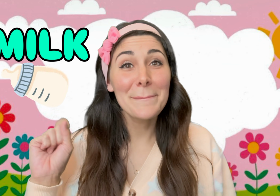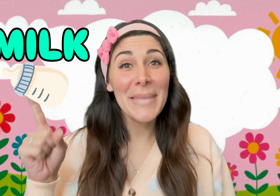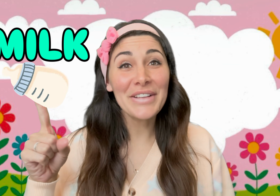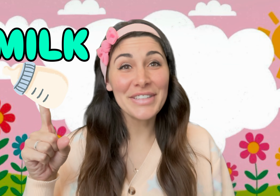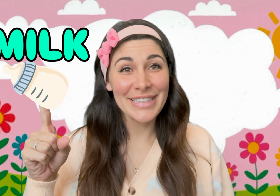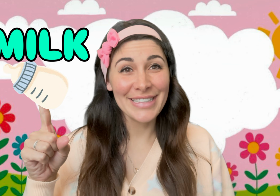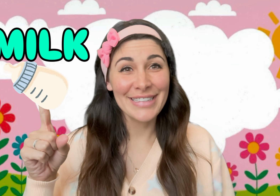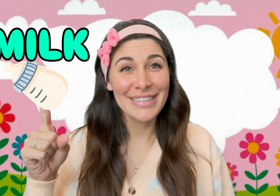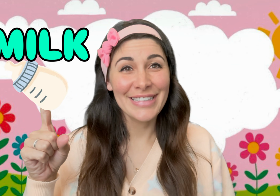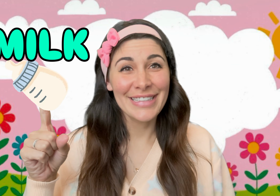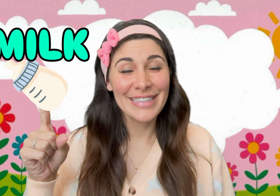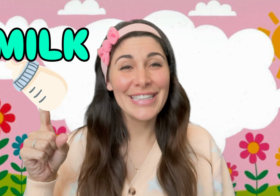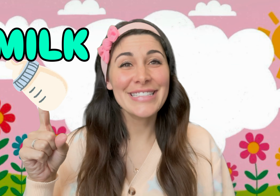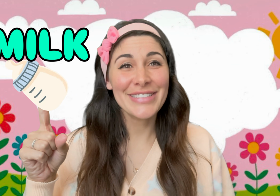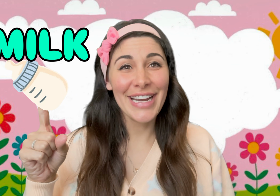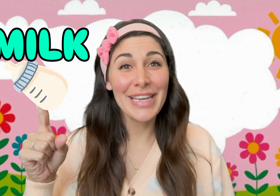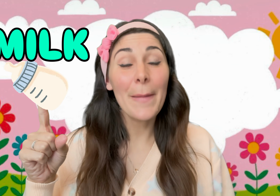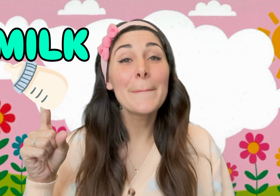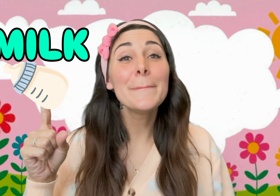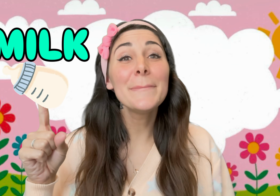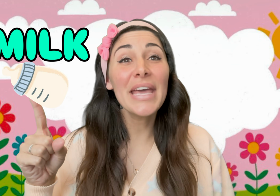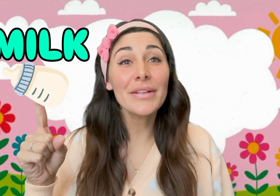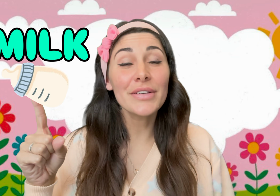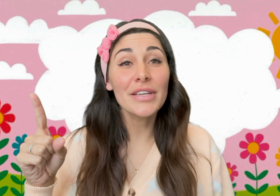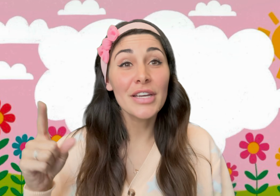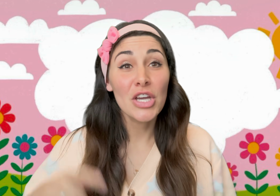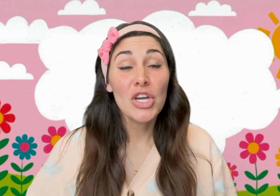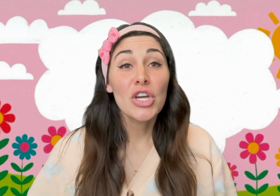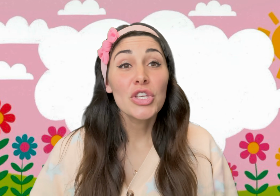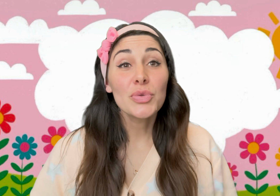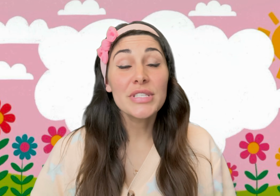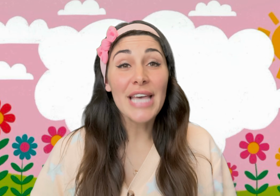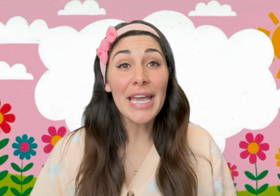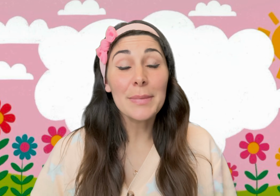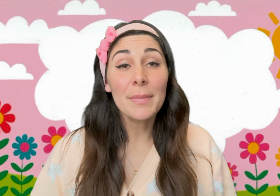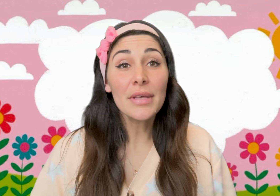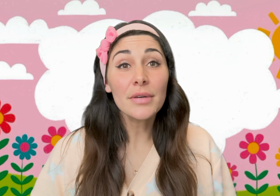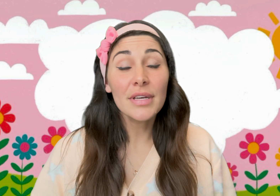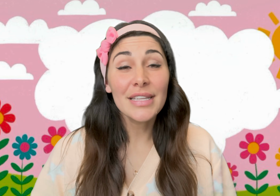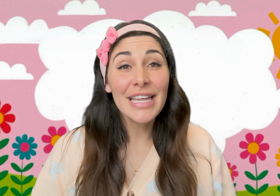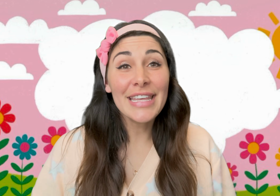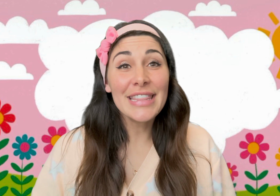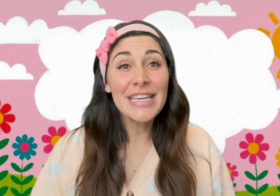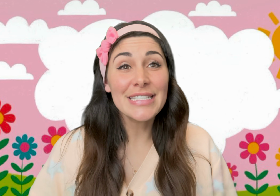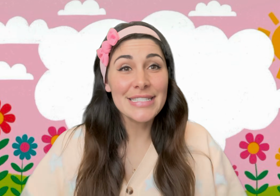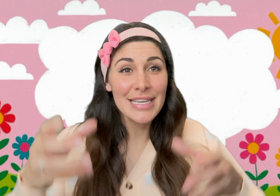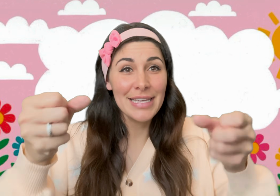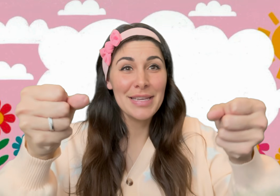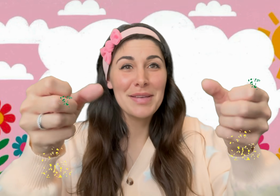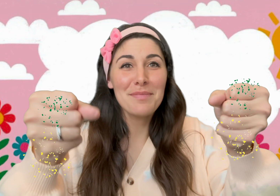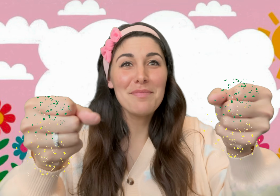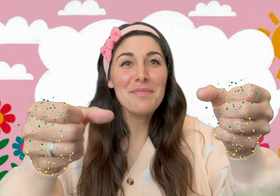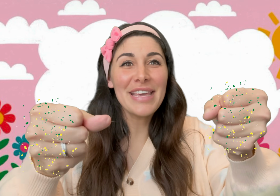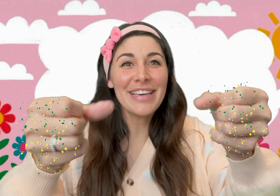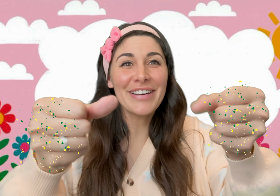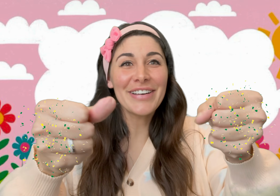milk. That's right, milk. You sign milk like this.